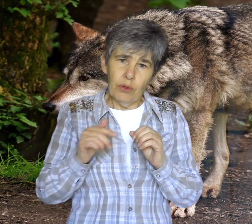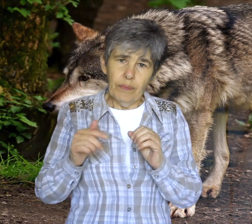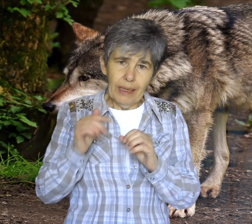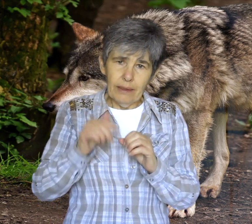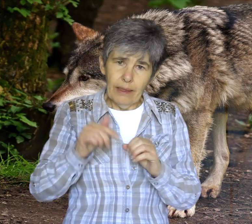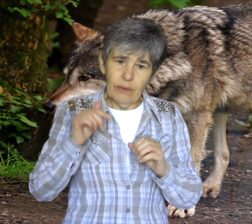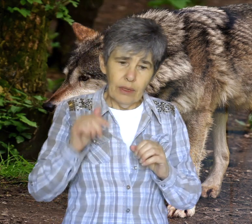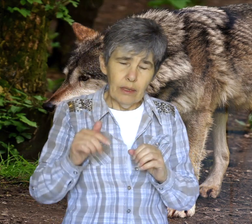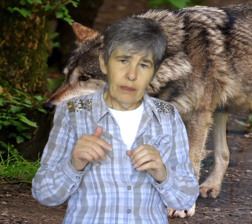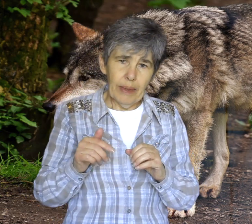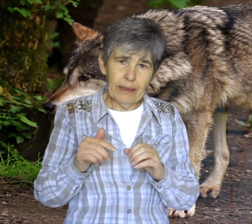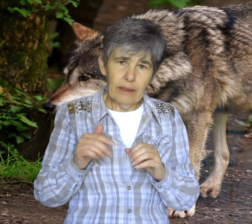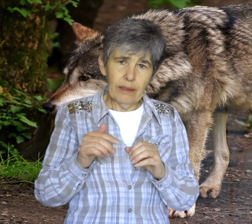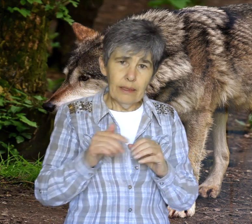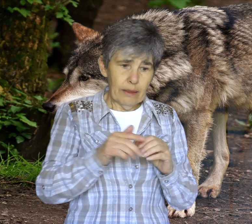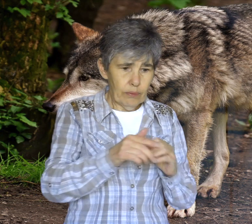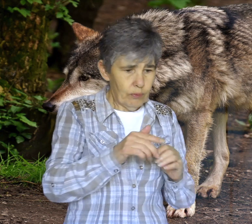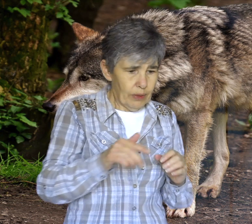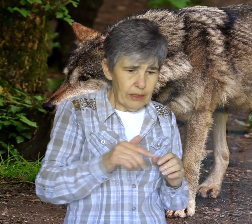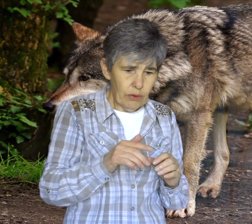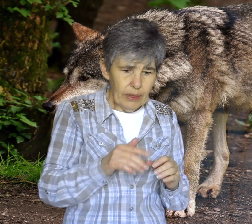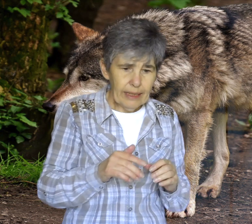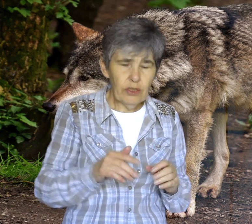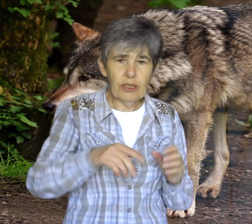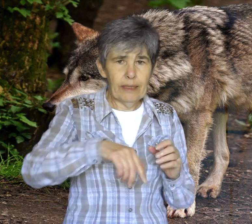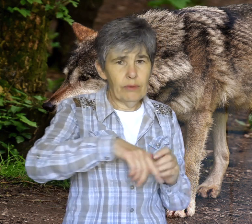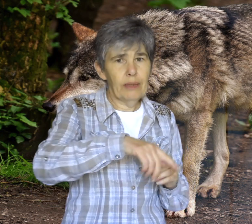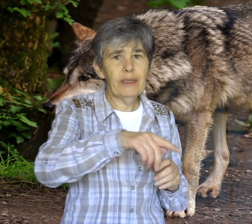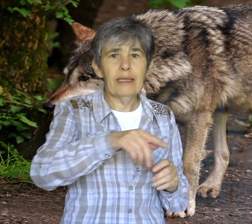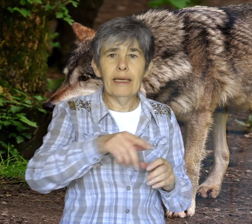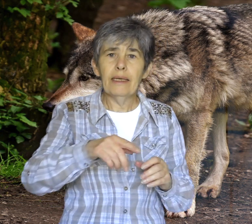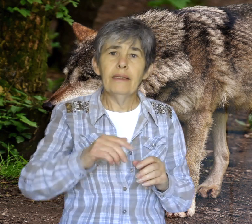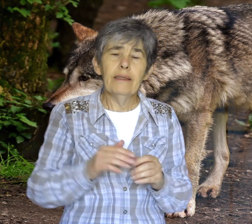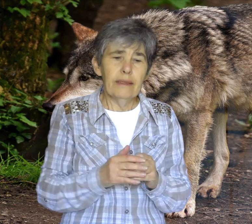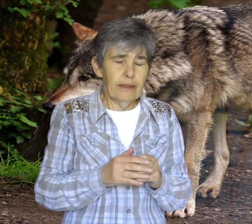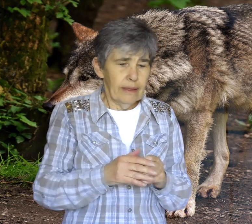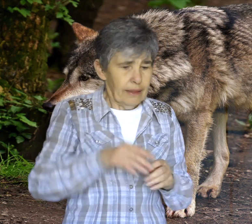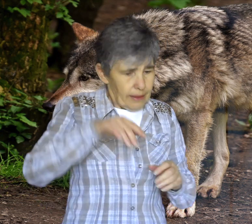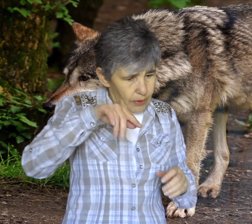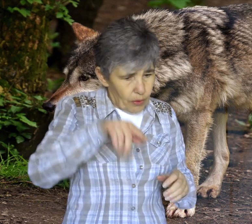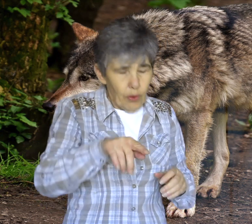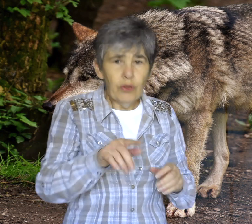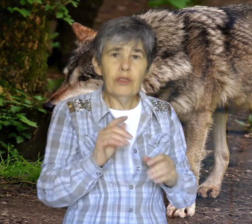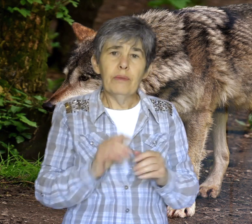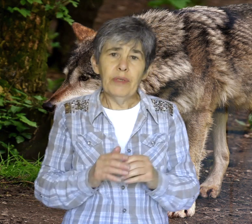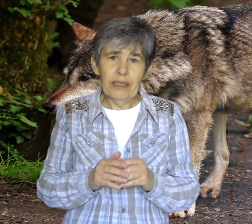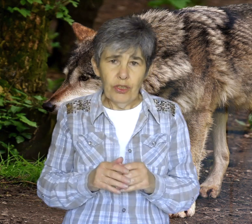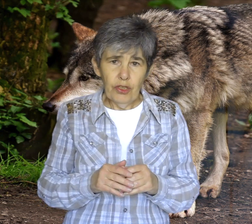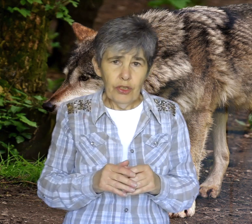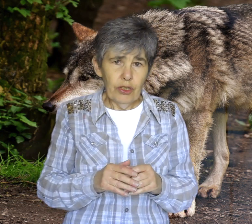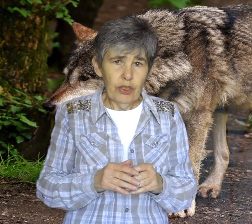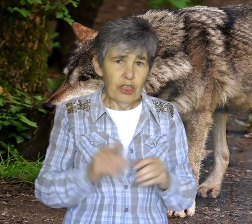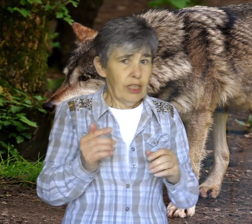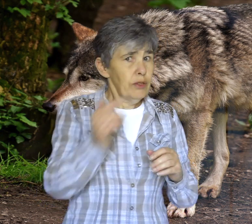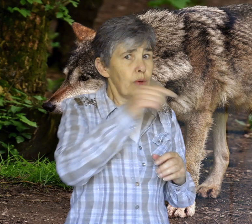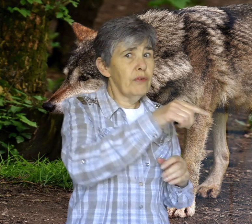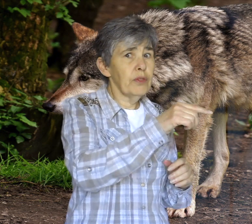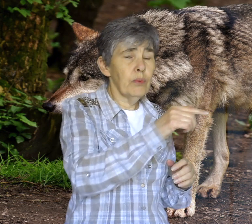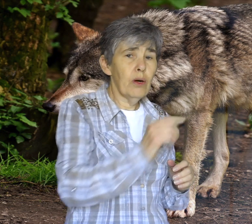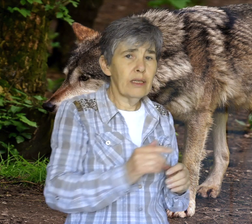back down the bank and I said, where's he going next? She said, round the lake, under the bridge, she said, and over the wall. And I